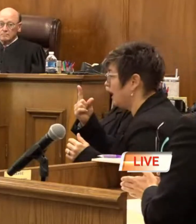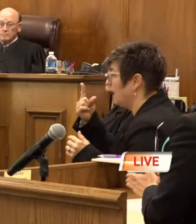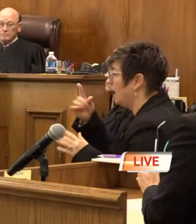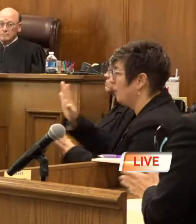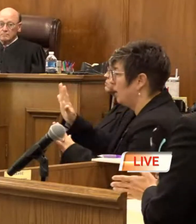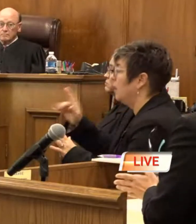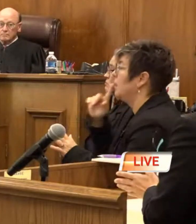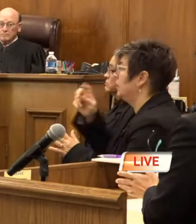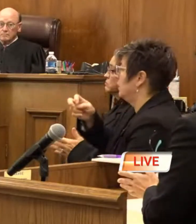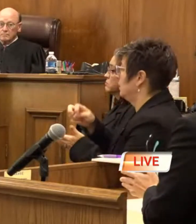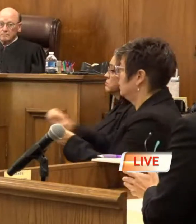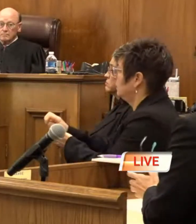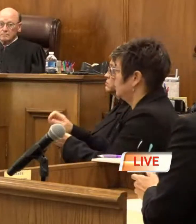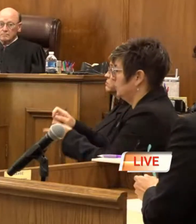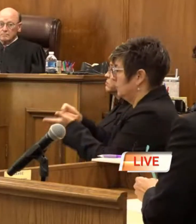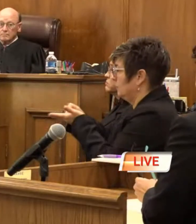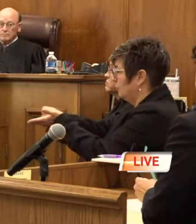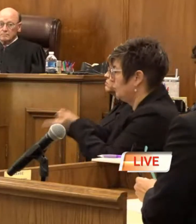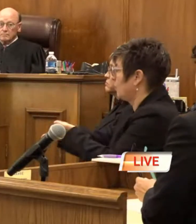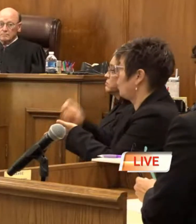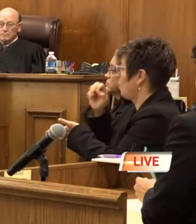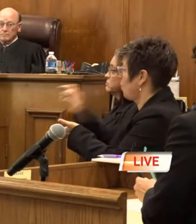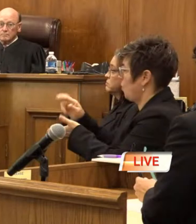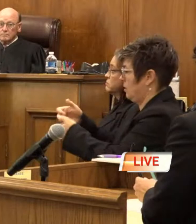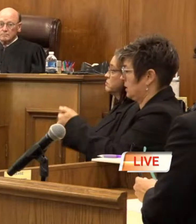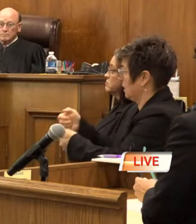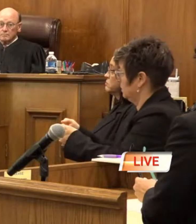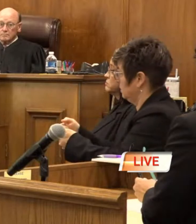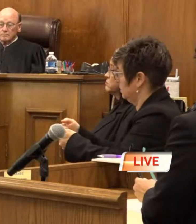change to writing or using text.